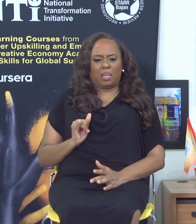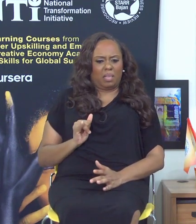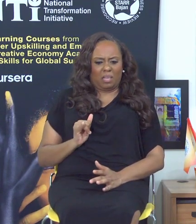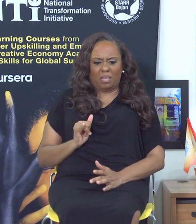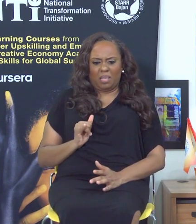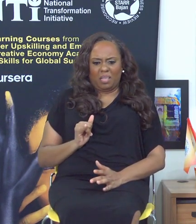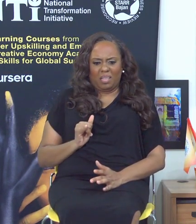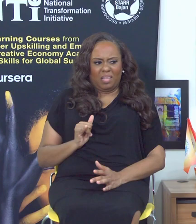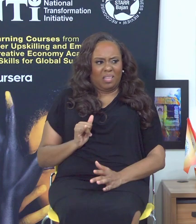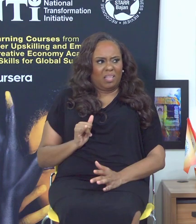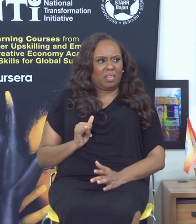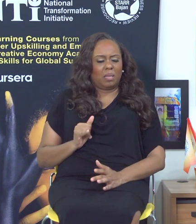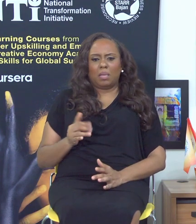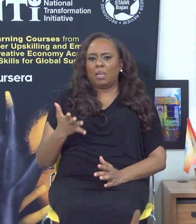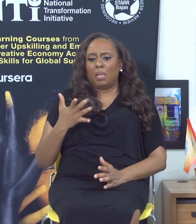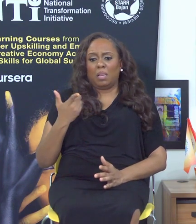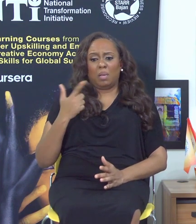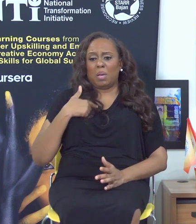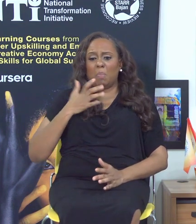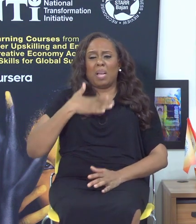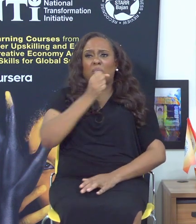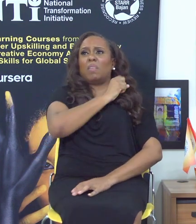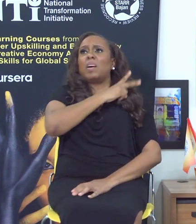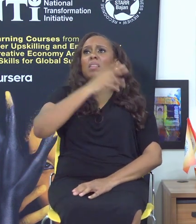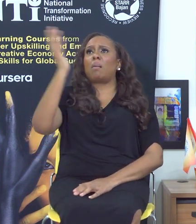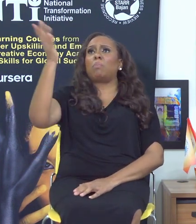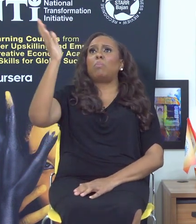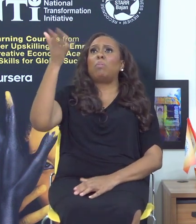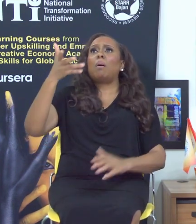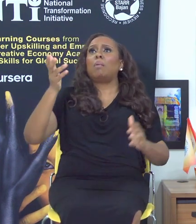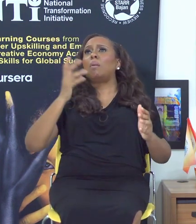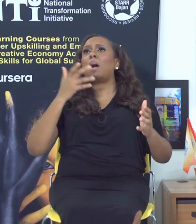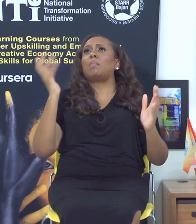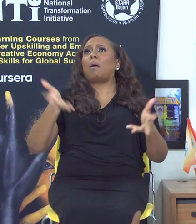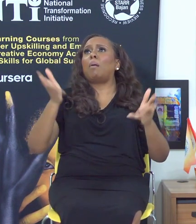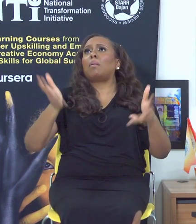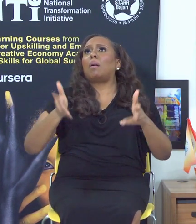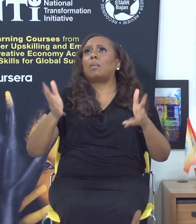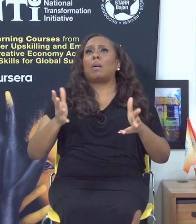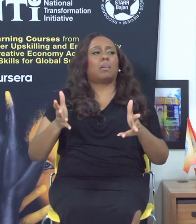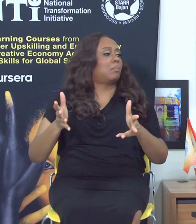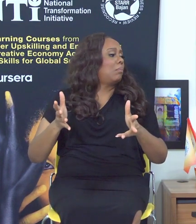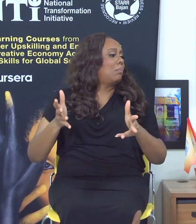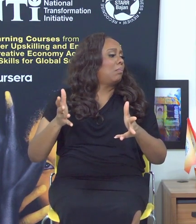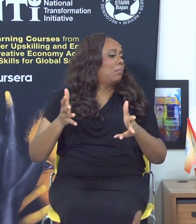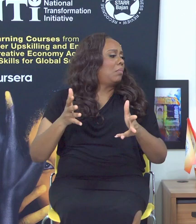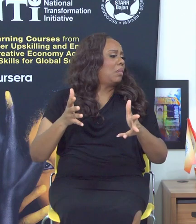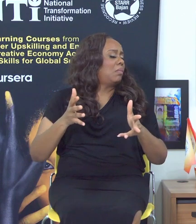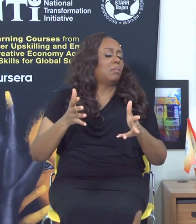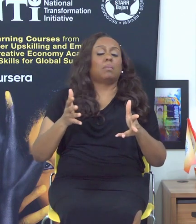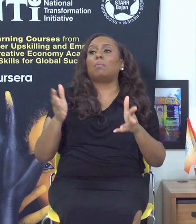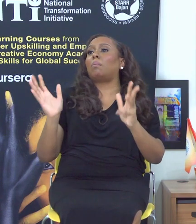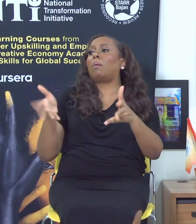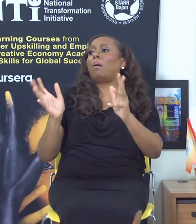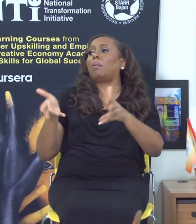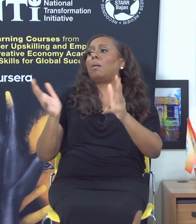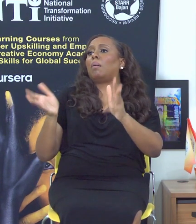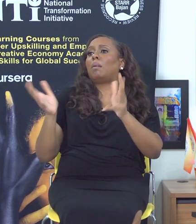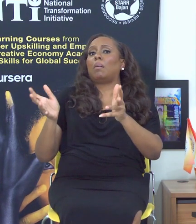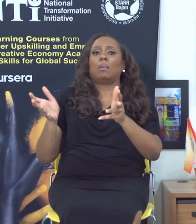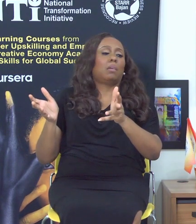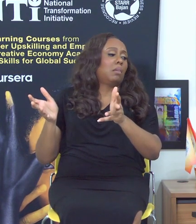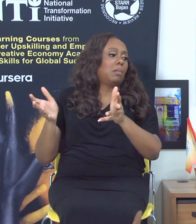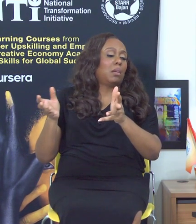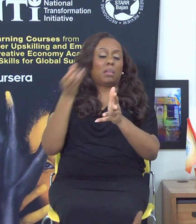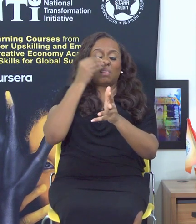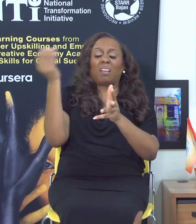saying, I'm pretending I'm not hearing. These are one of those things she's doing. It's very hurtful. I know it must